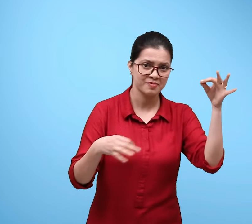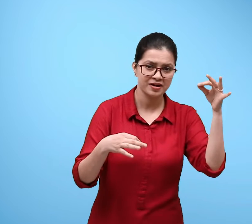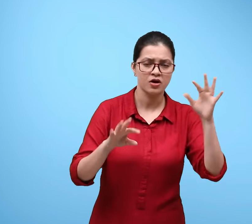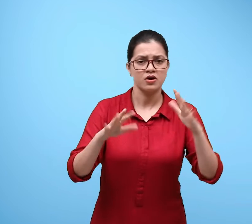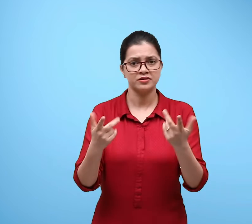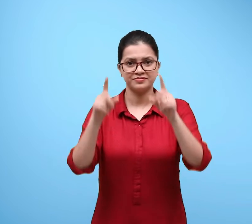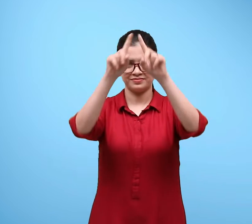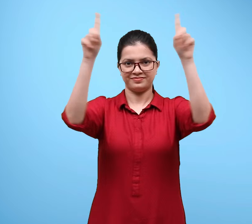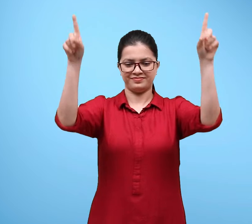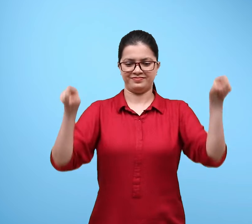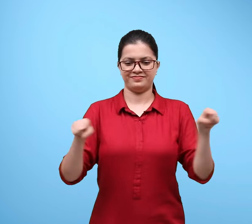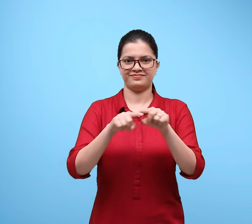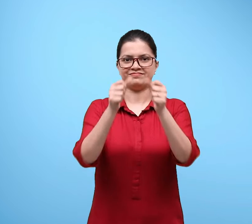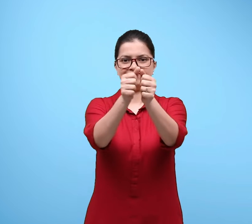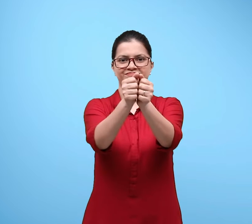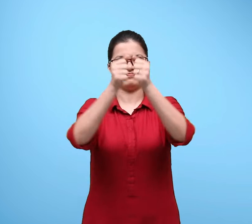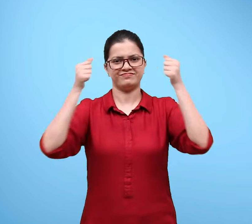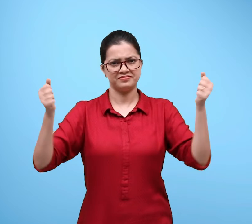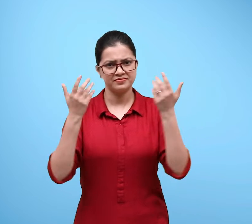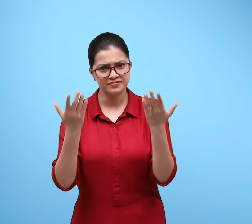paper, cardboard, wood,